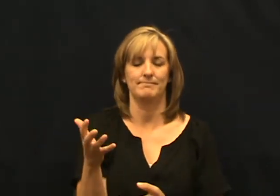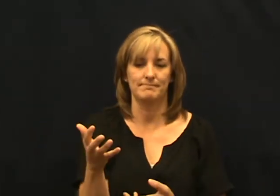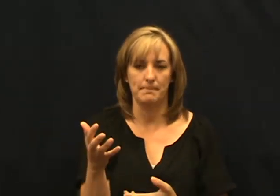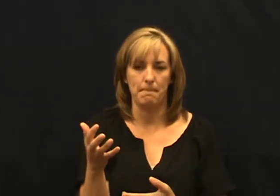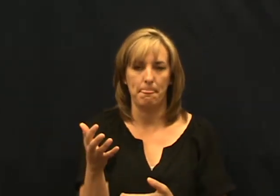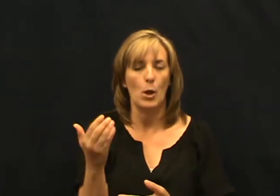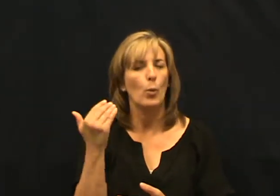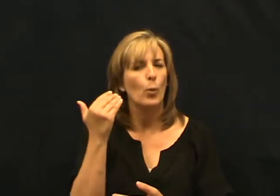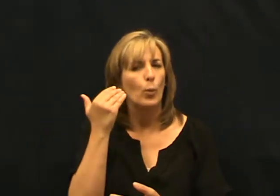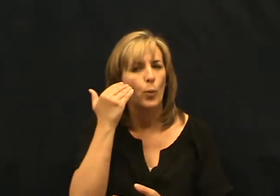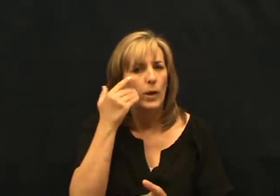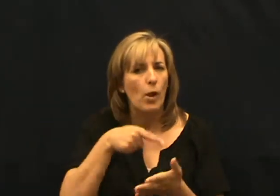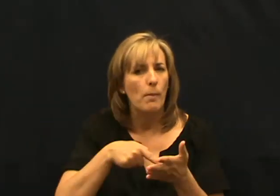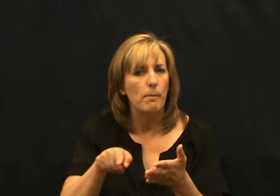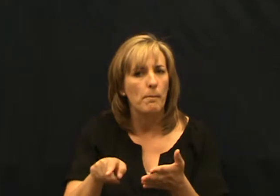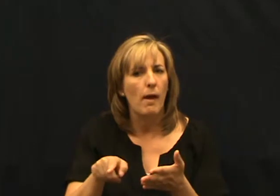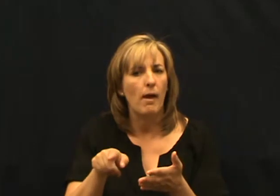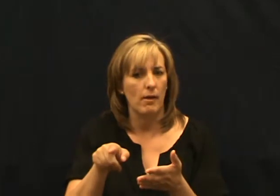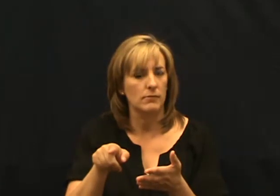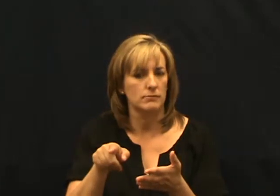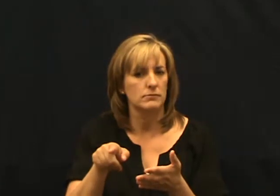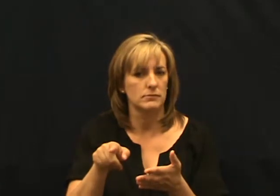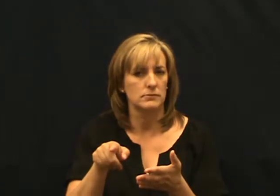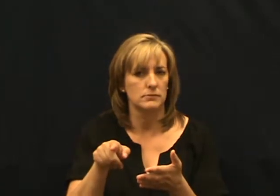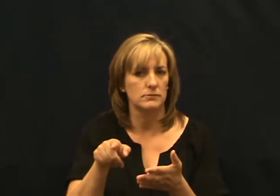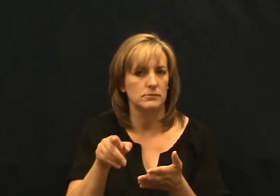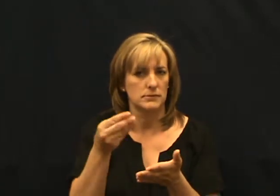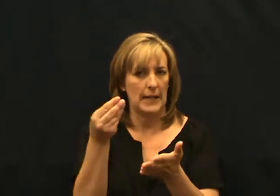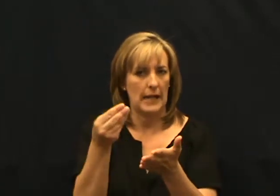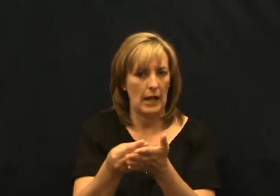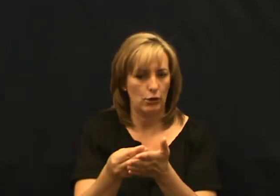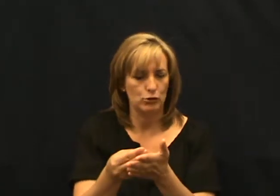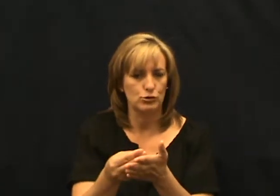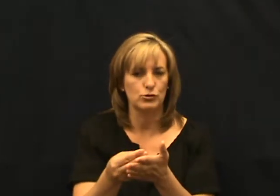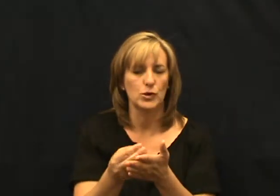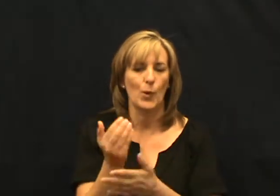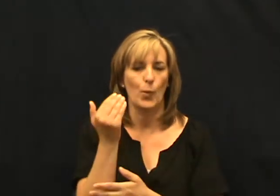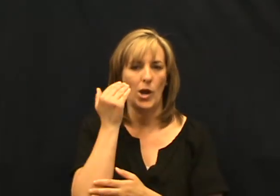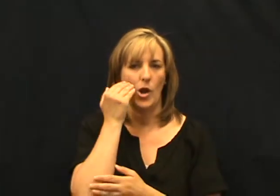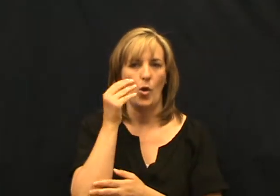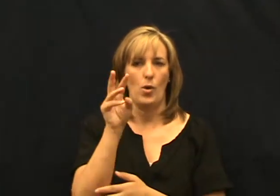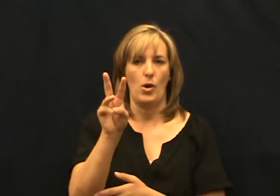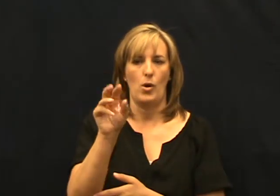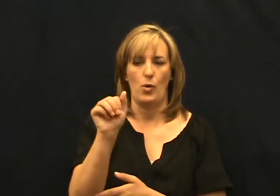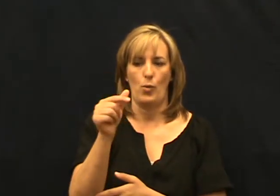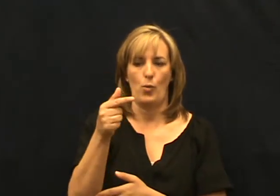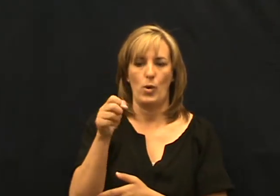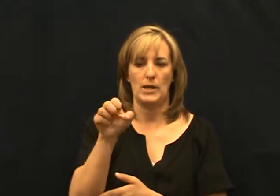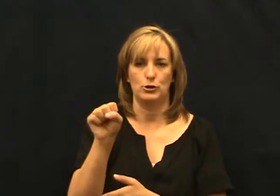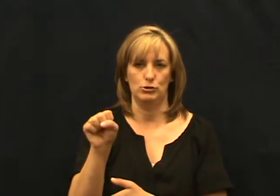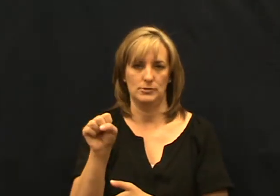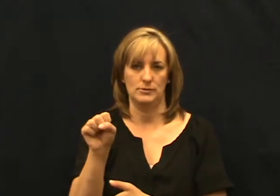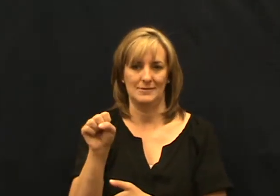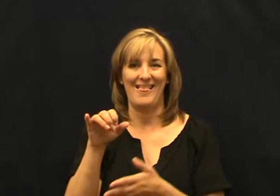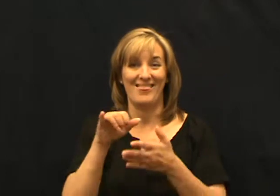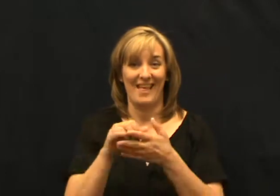them cash, and we know that the wages are expenses. They're something